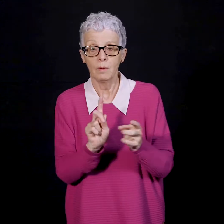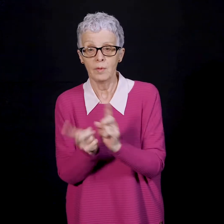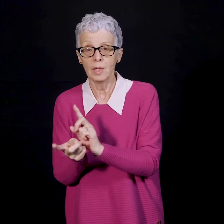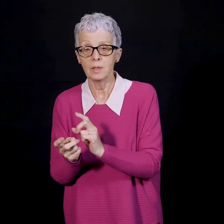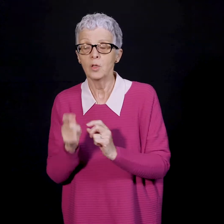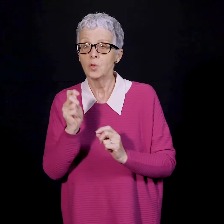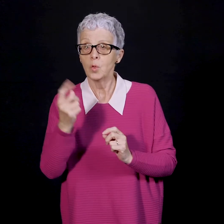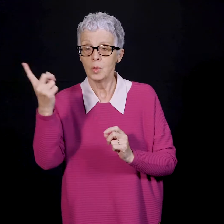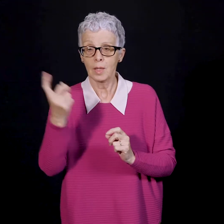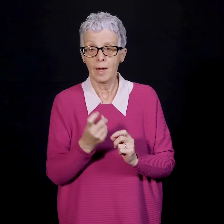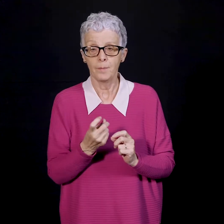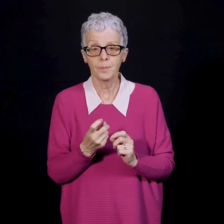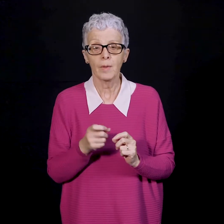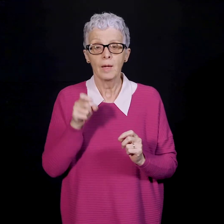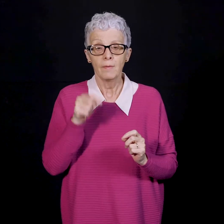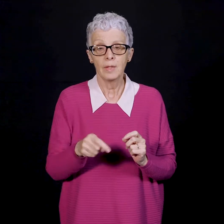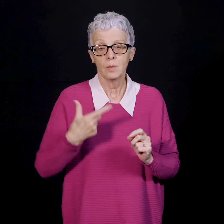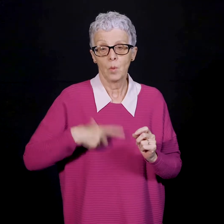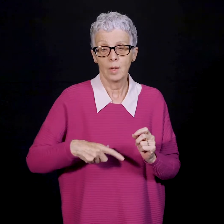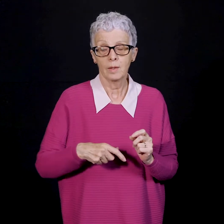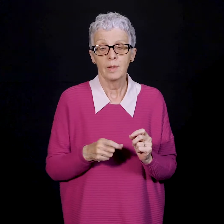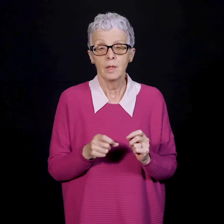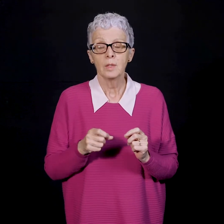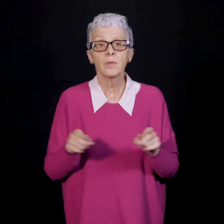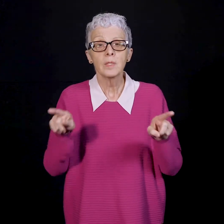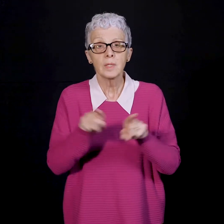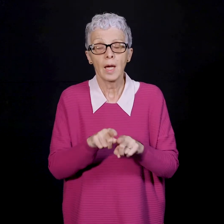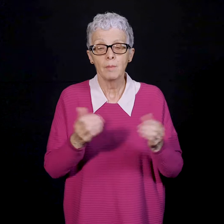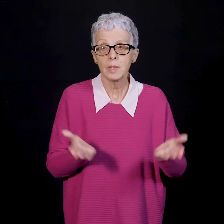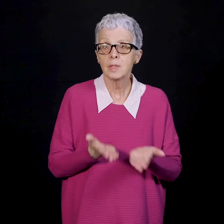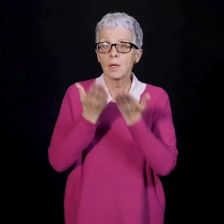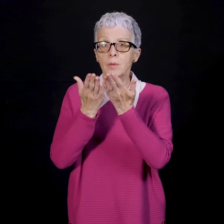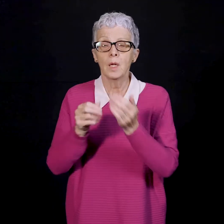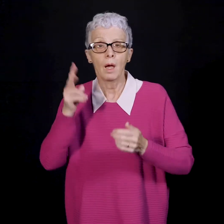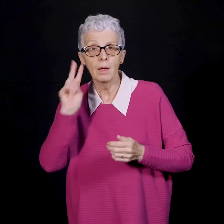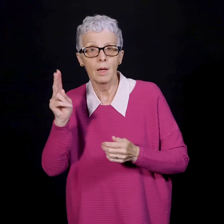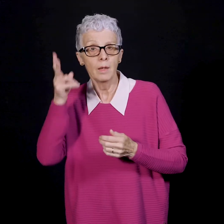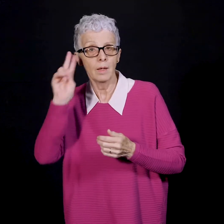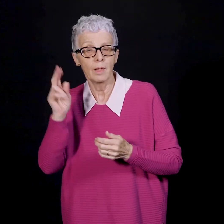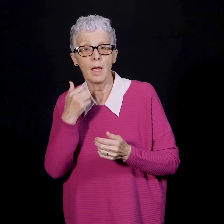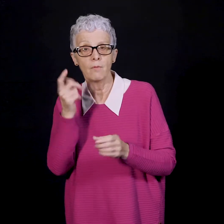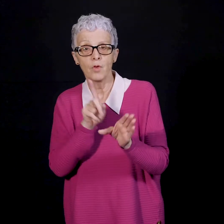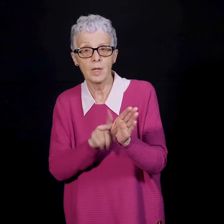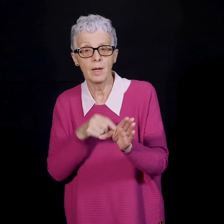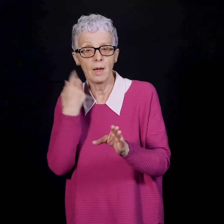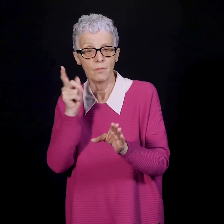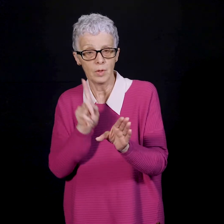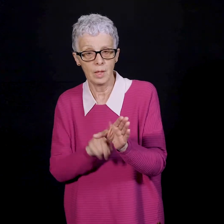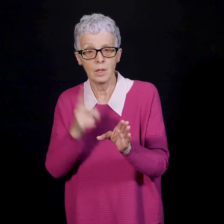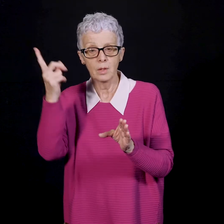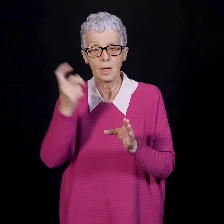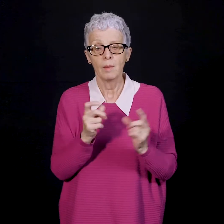themselves. For this reason, it can never be by the same sacrifices repeated endlessly year after year make perfect those who draw near to